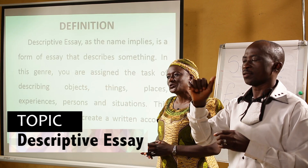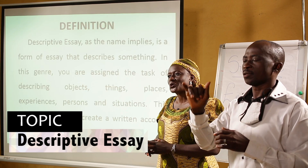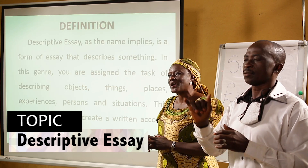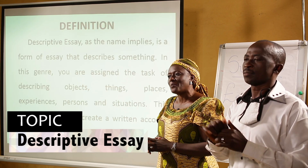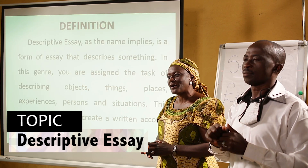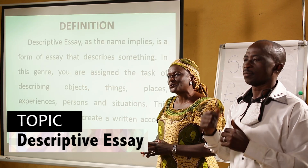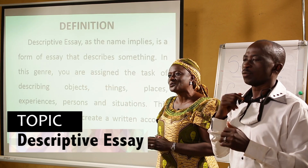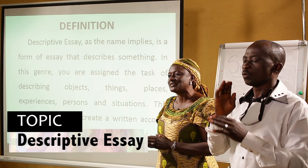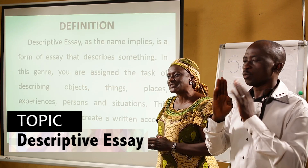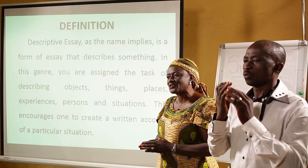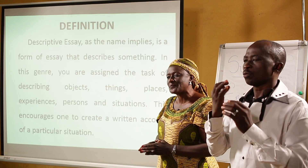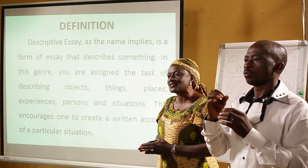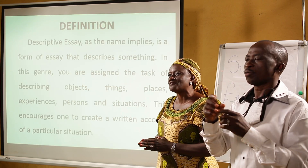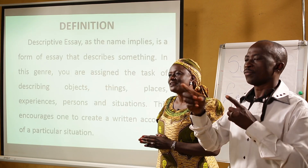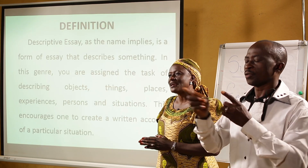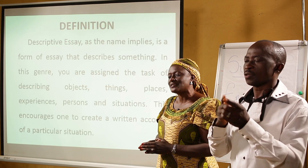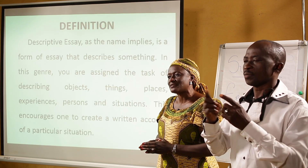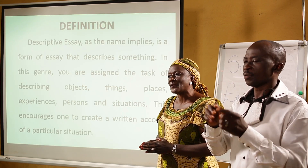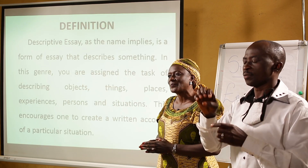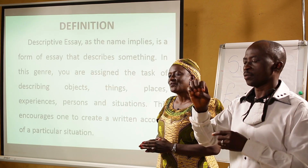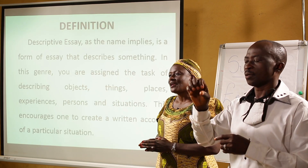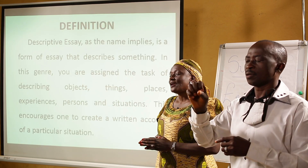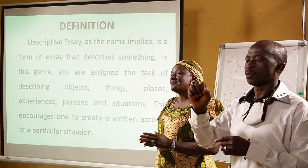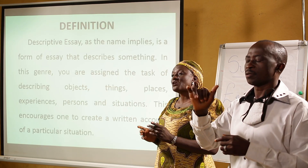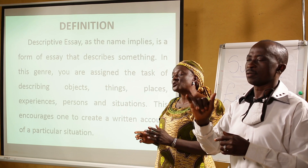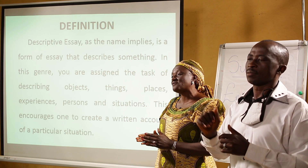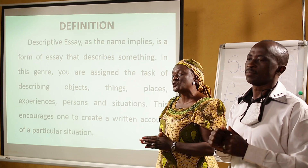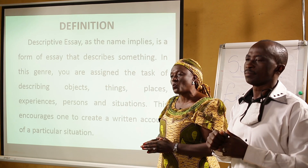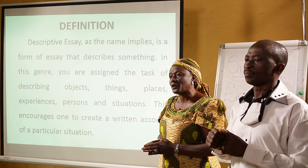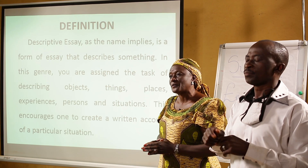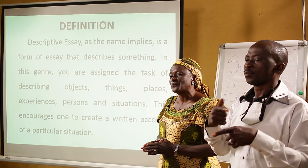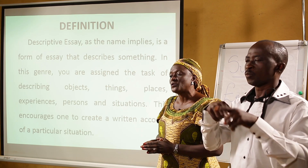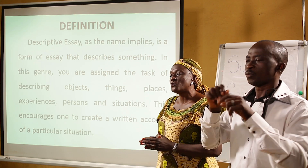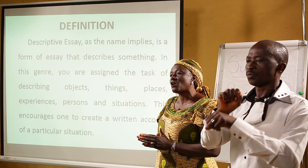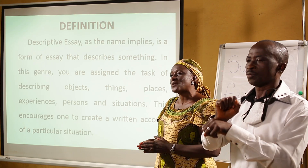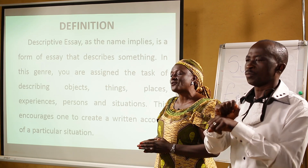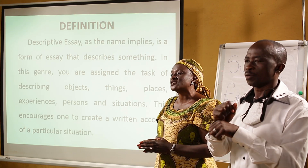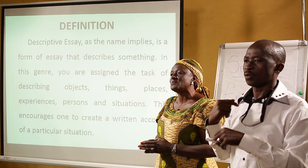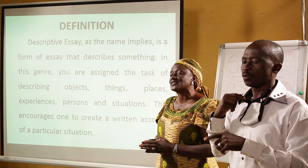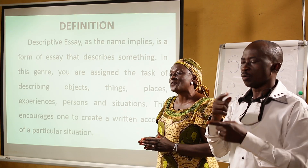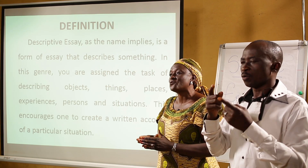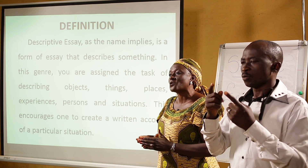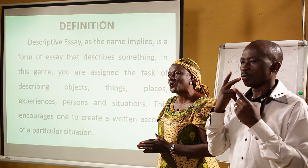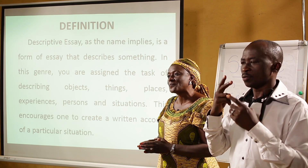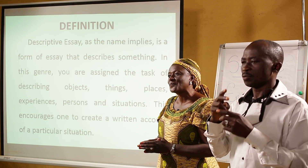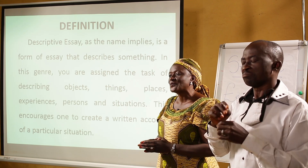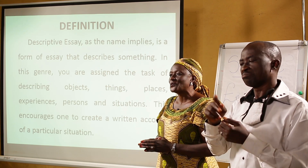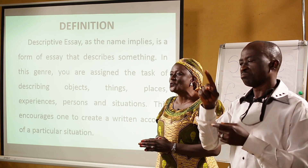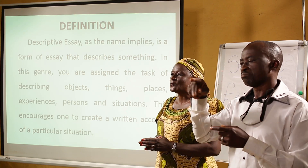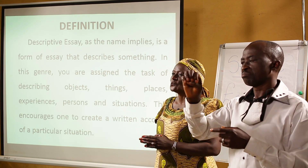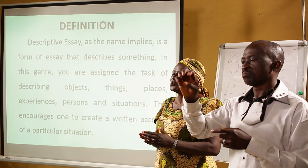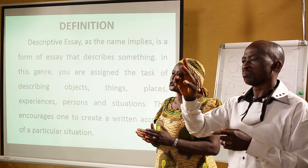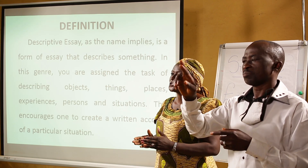We are going to talk about descriptive essay. In the course of this work, you will come across Mr. Pedro